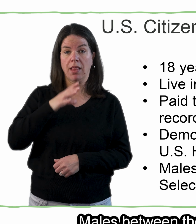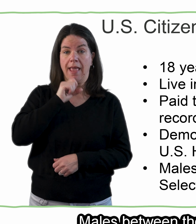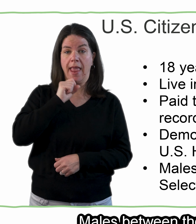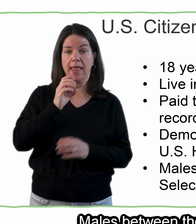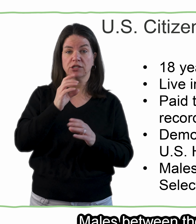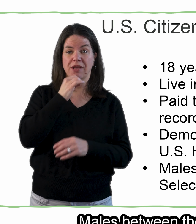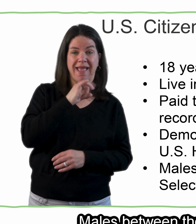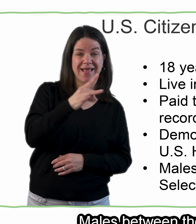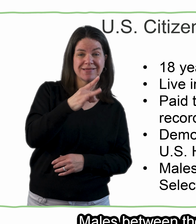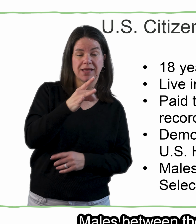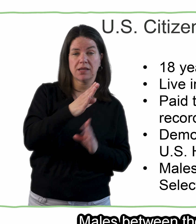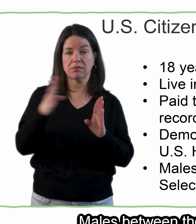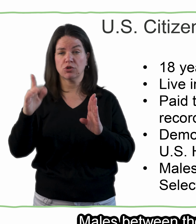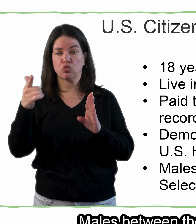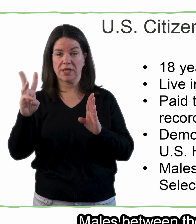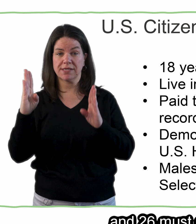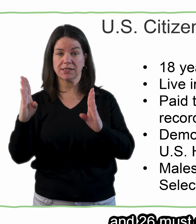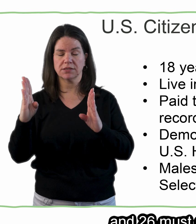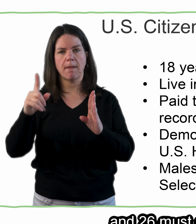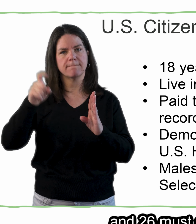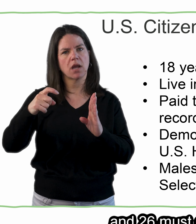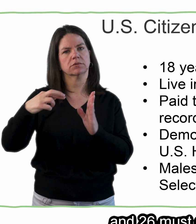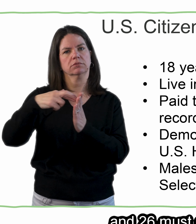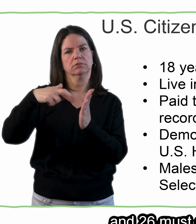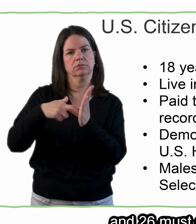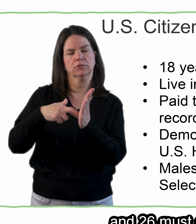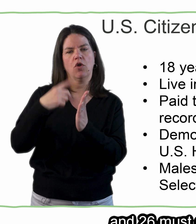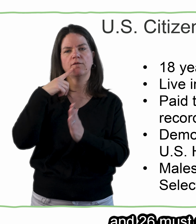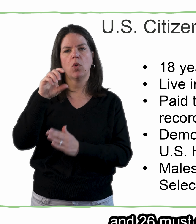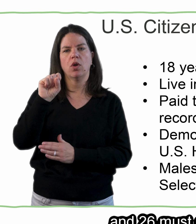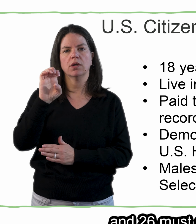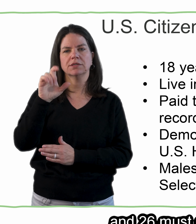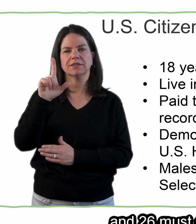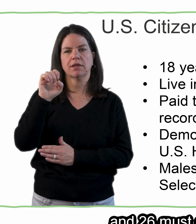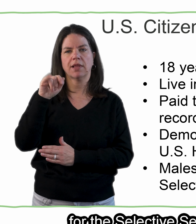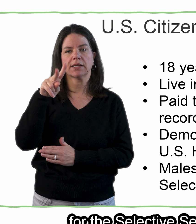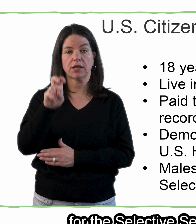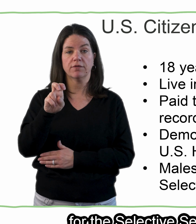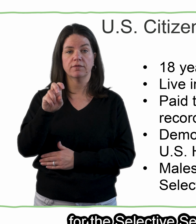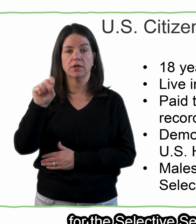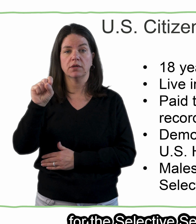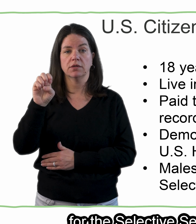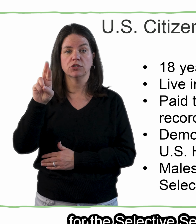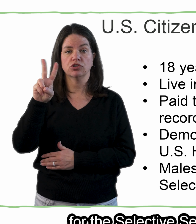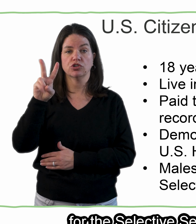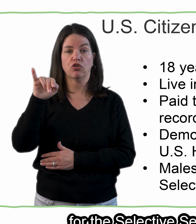Males between the ages of 18 and 26 must register for the Selective